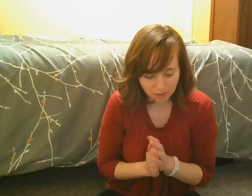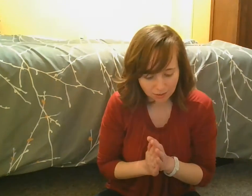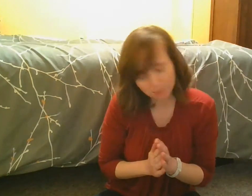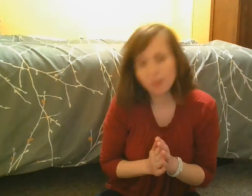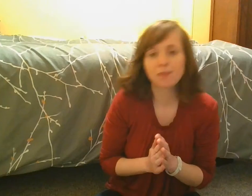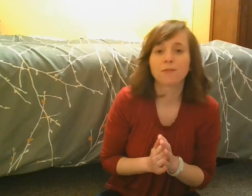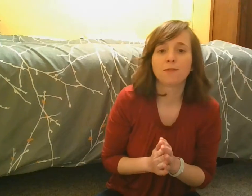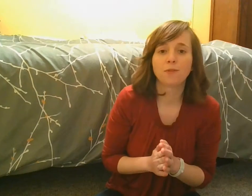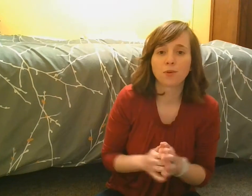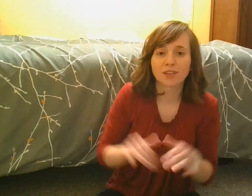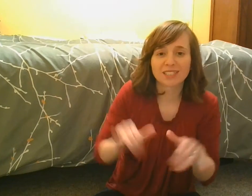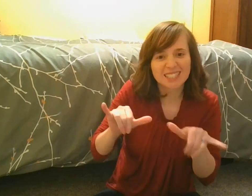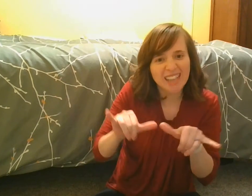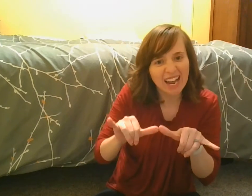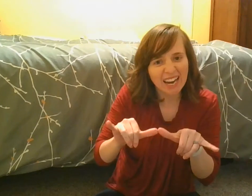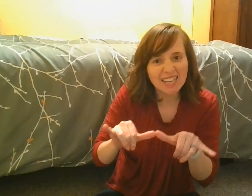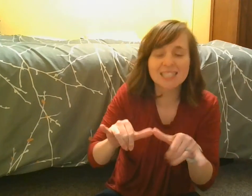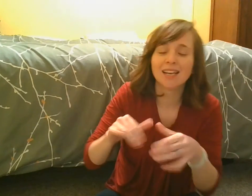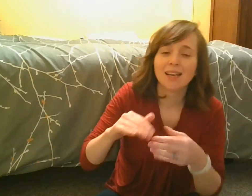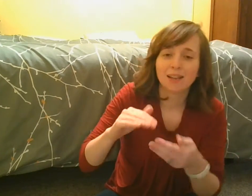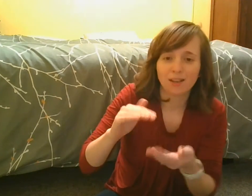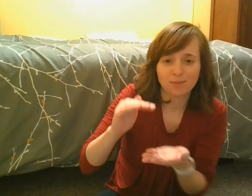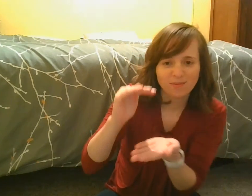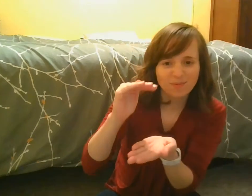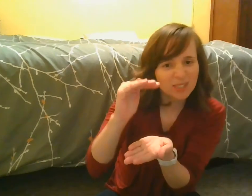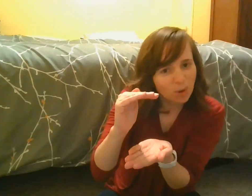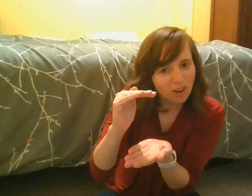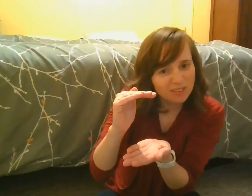also be for size. Small.